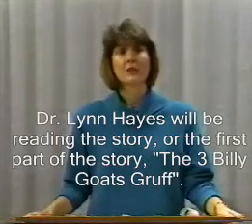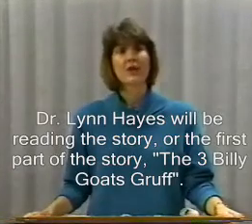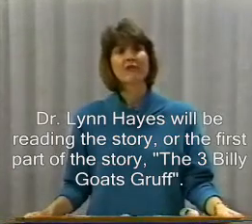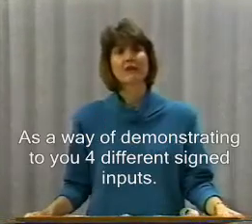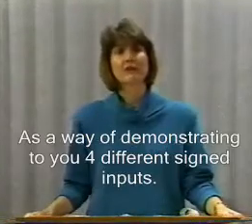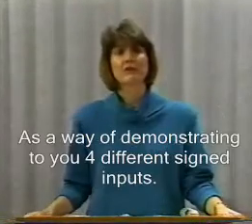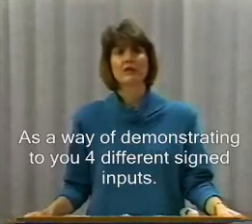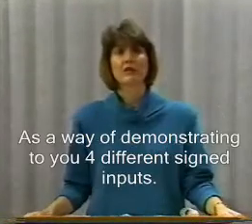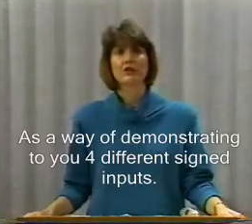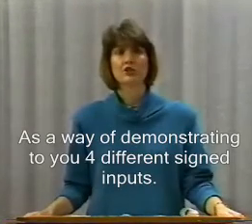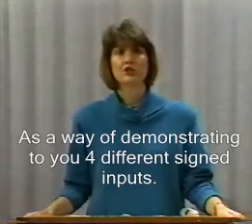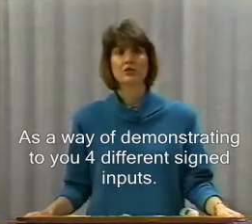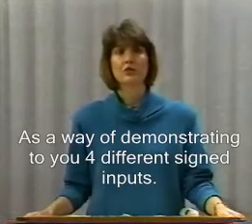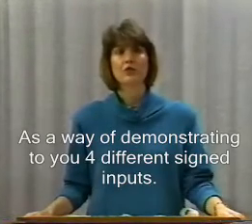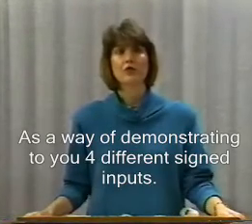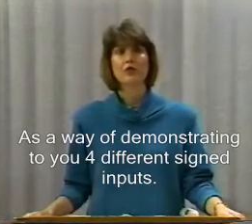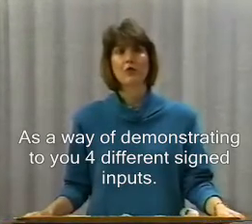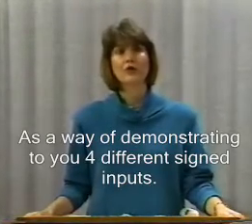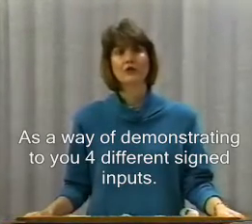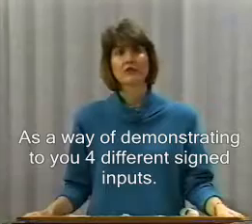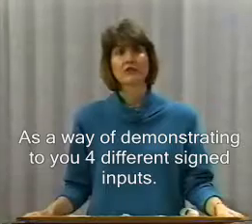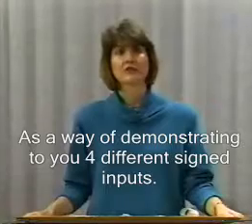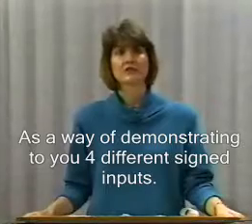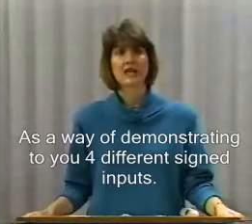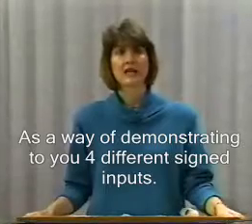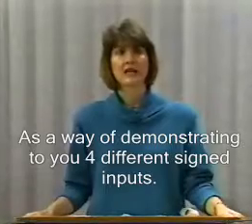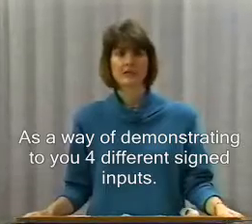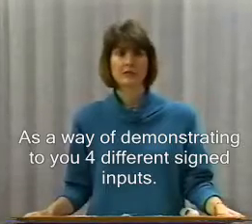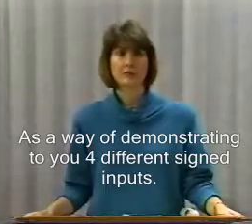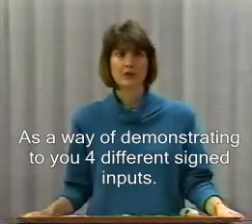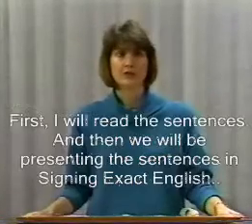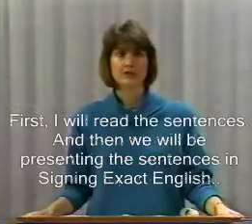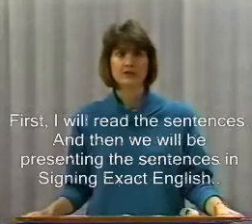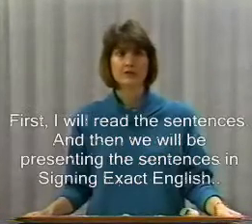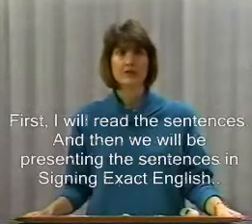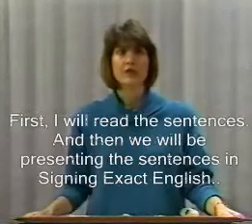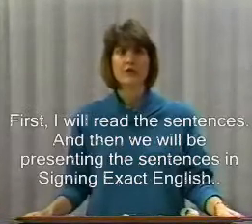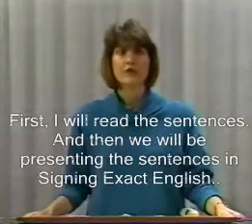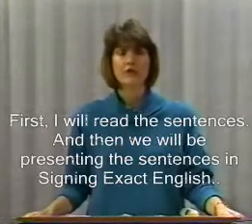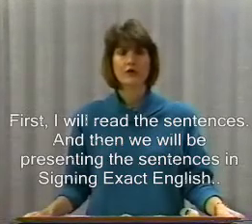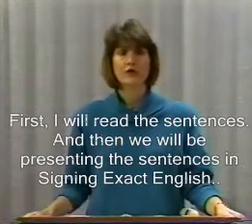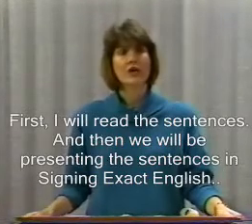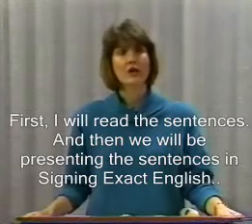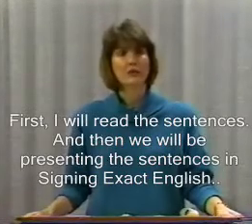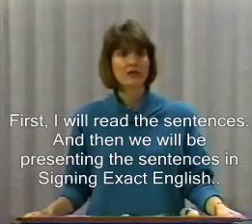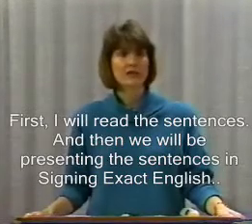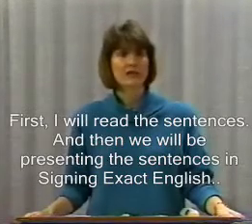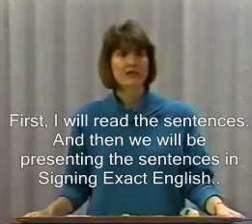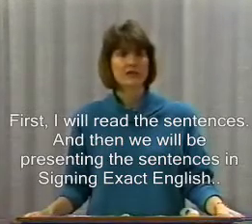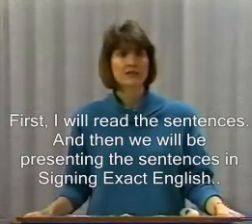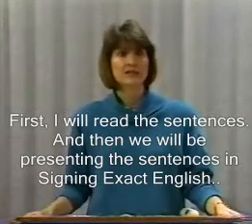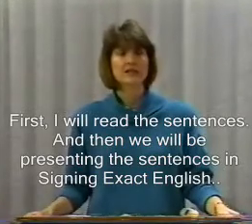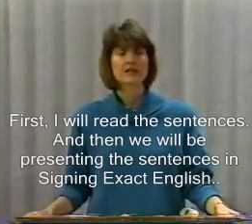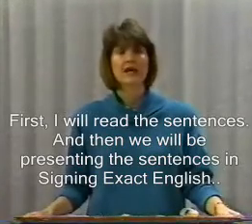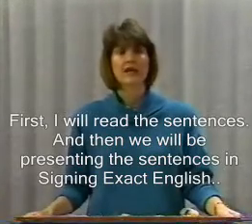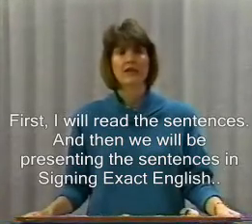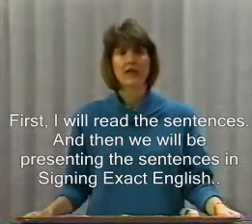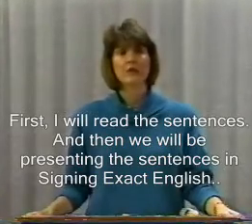a way of demonstrating to you 4 different signed inputs. First, I'll read the sentences, and then